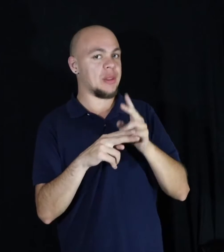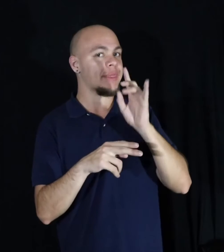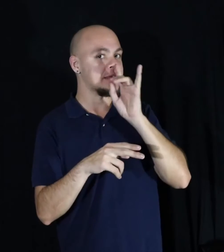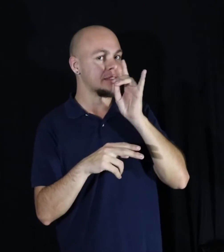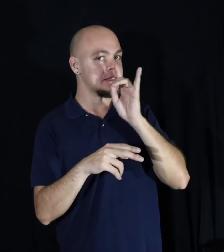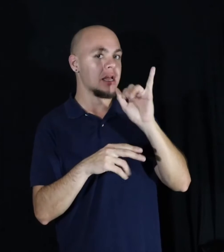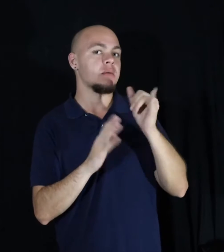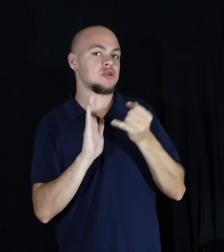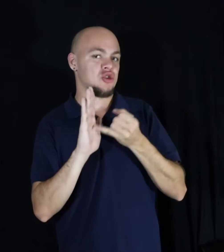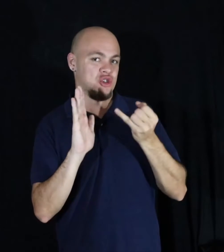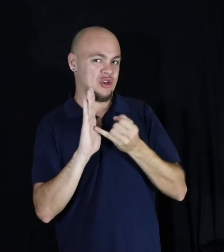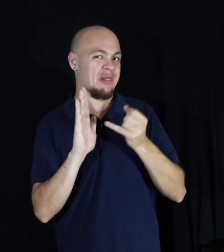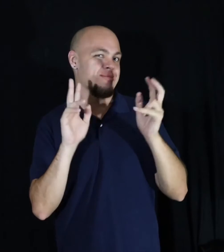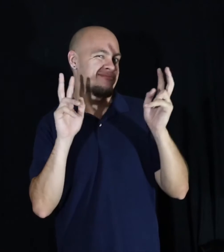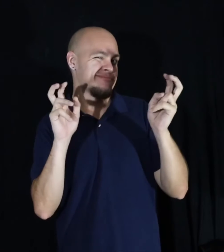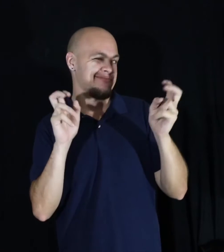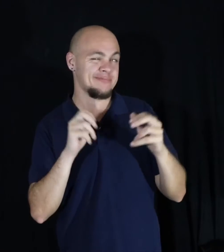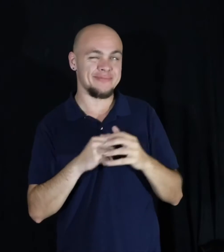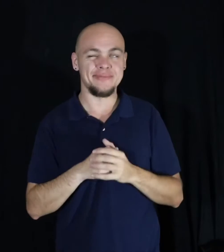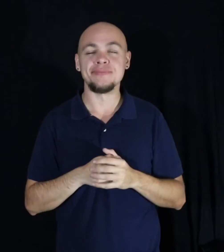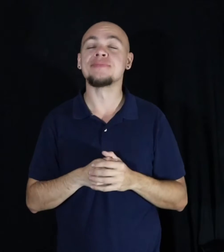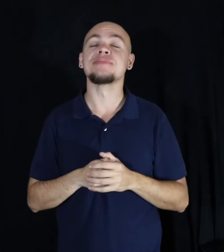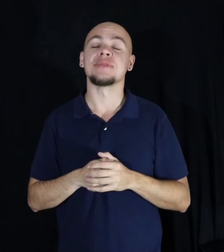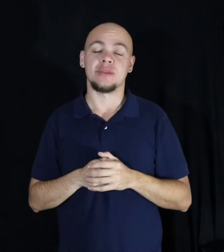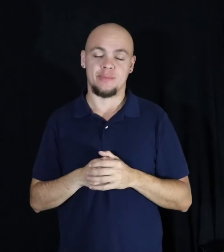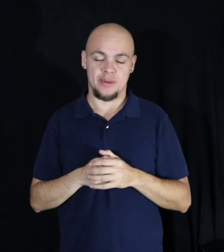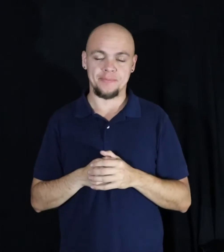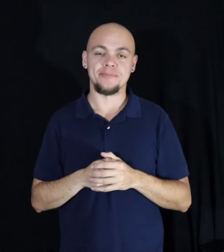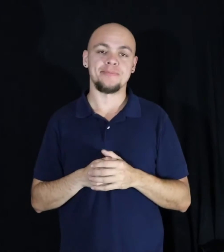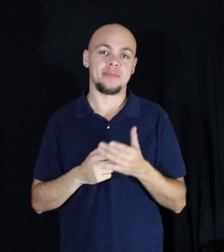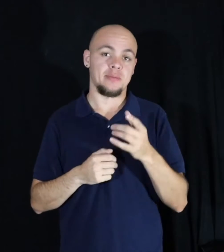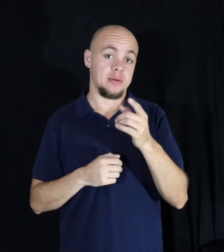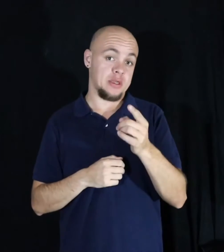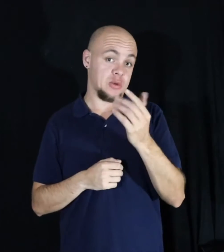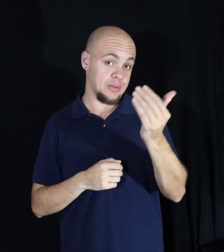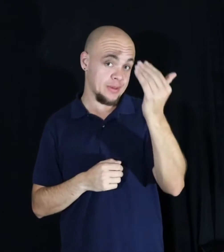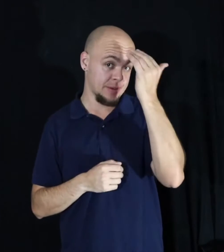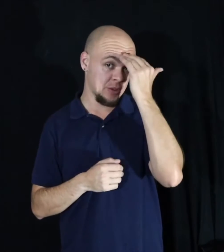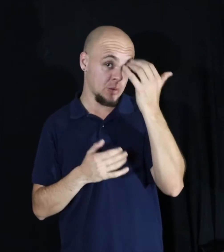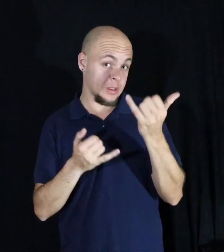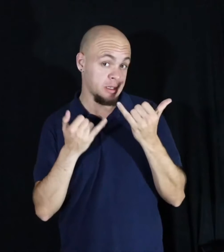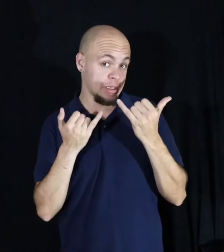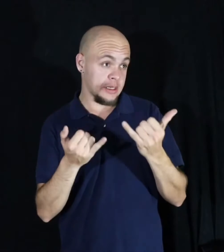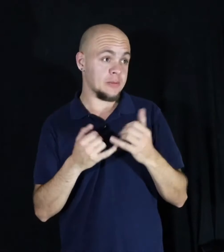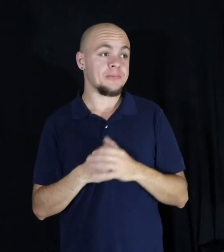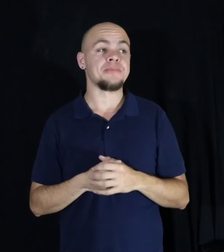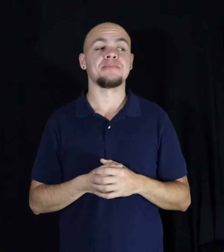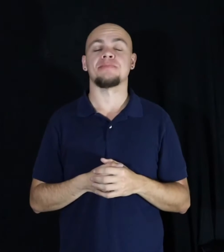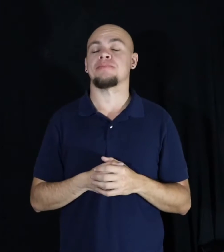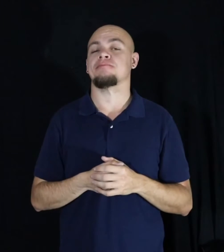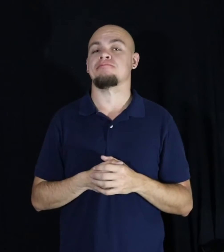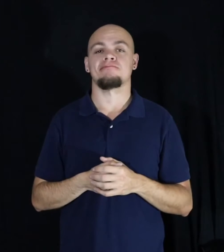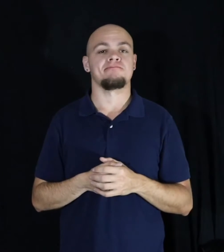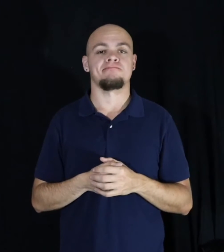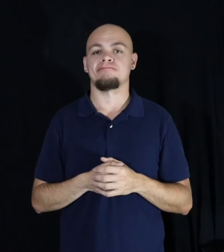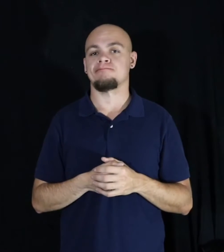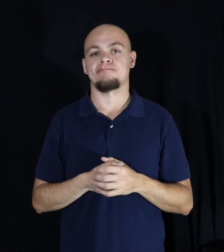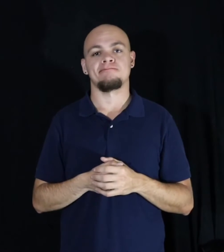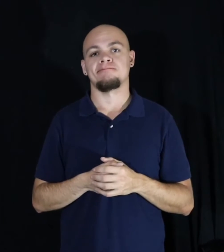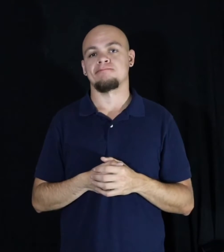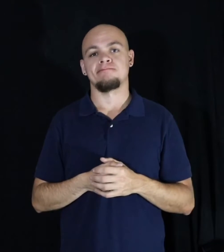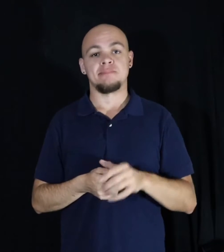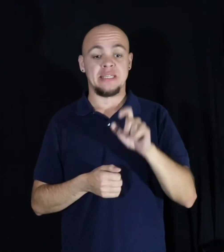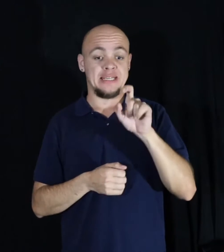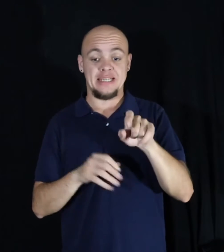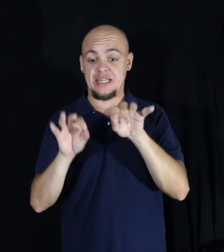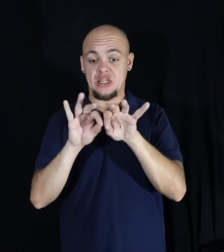vouch for that, I promise. But as you may have gauged by now, so what I'm here to talk about today is you don't always need a